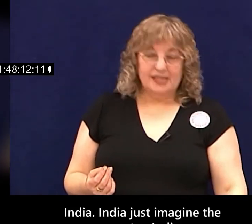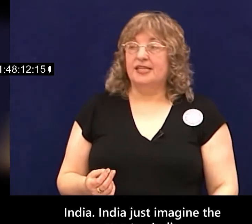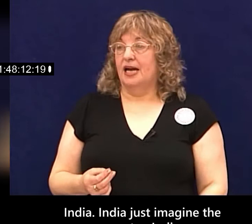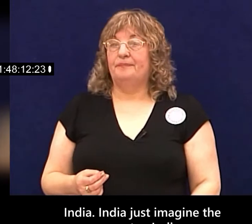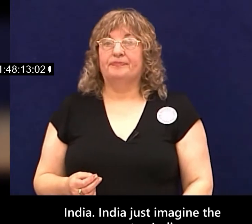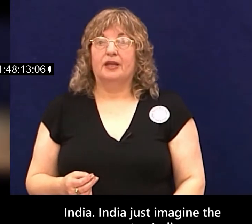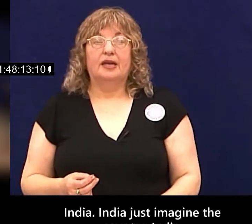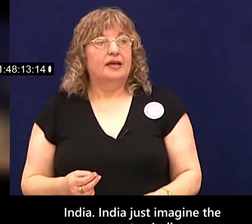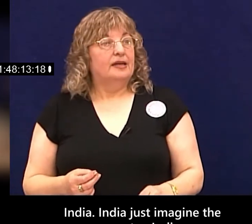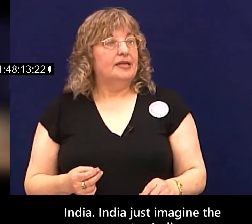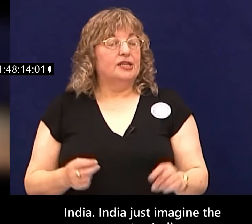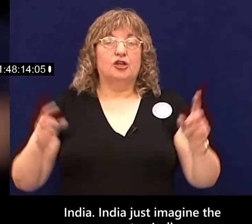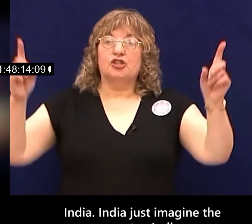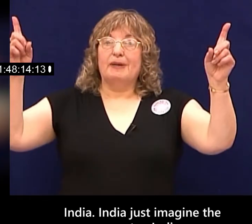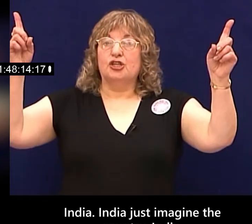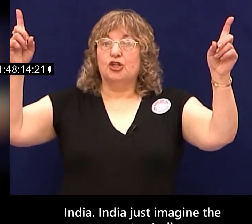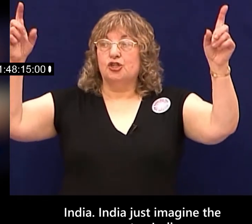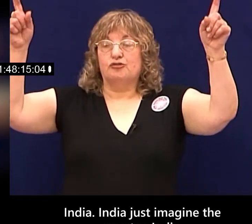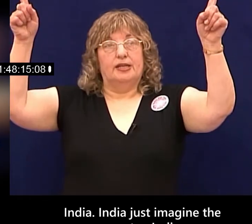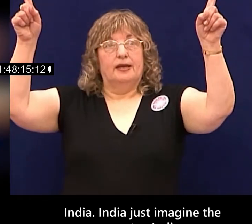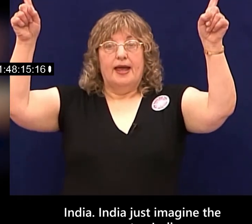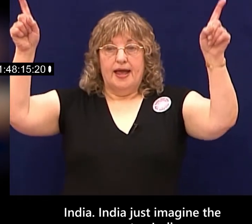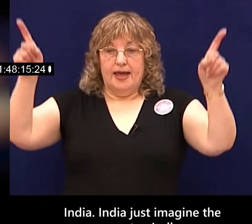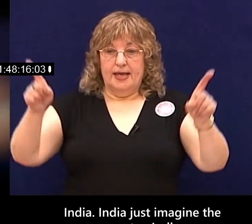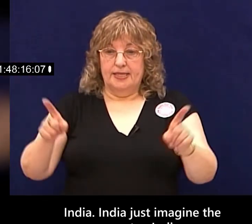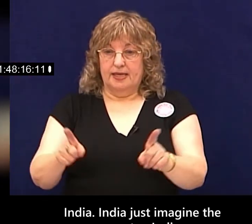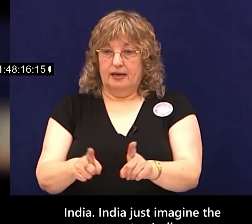India. India. Just imagine the country. India.